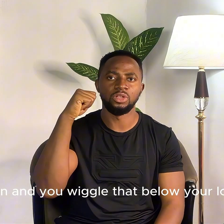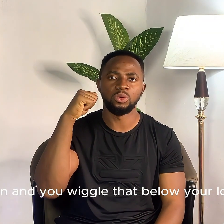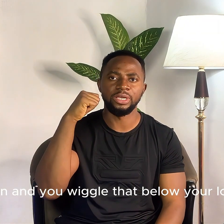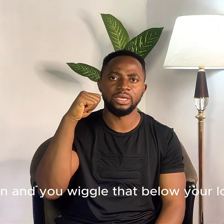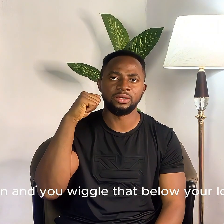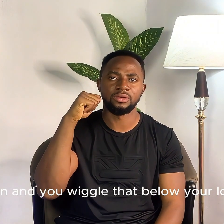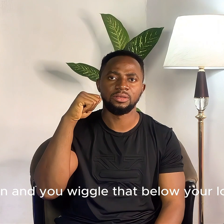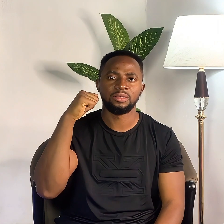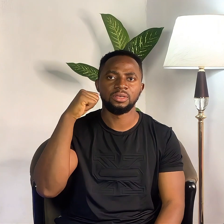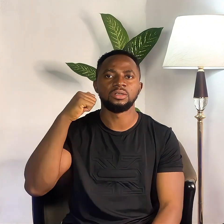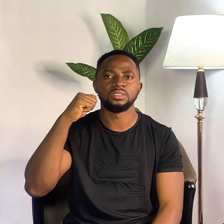lower ear.